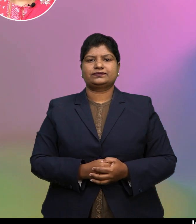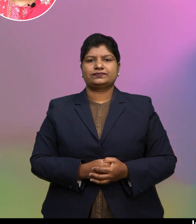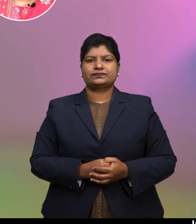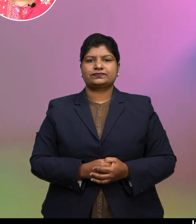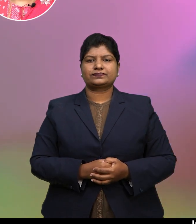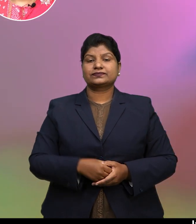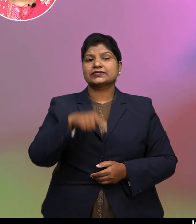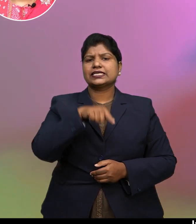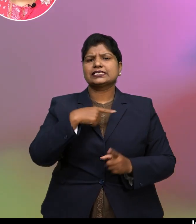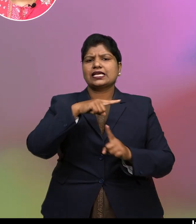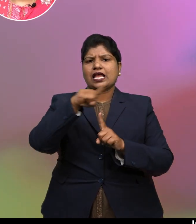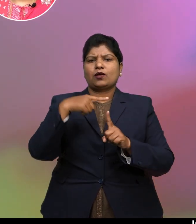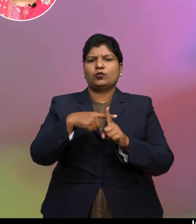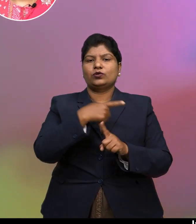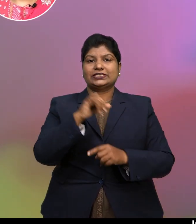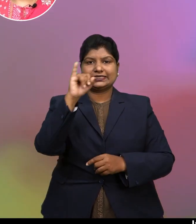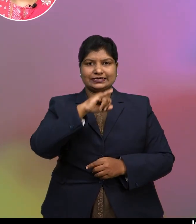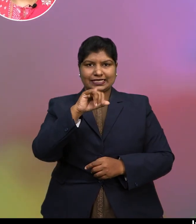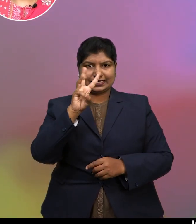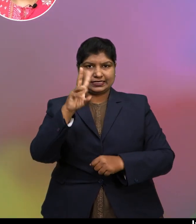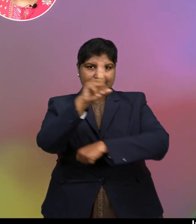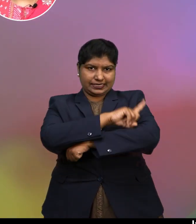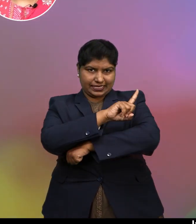It is about 63 days